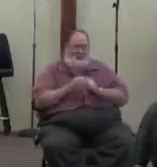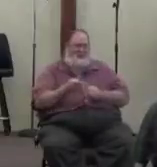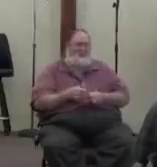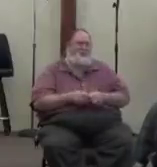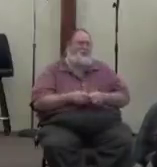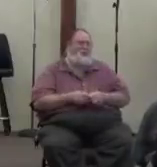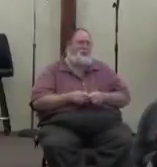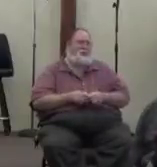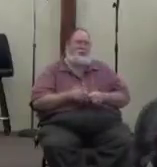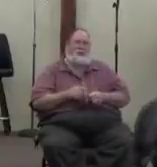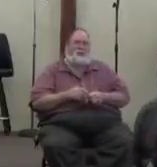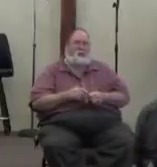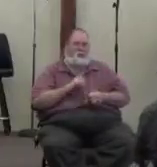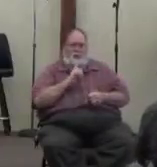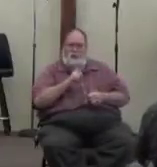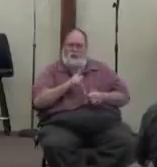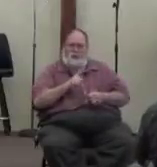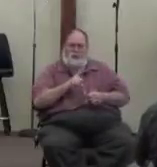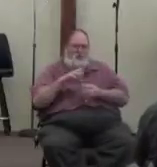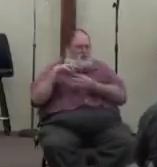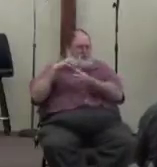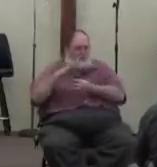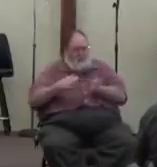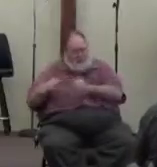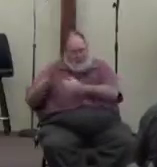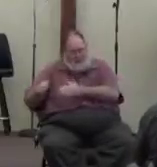But it sure messes your plan up.